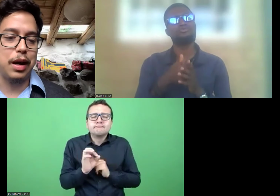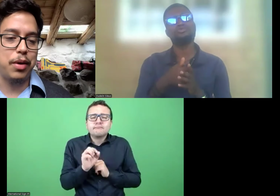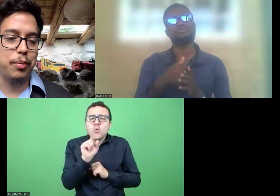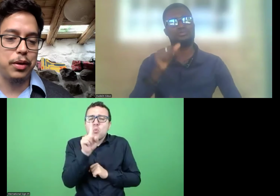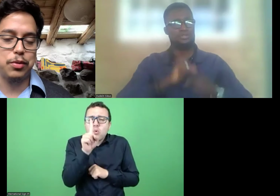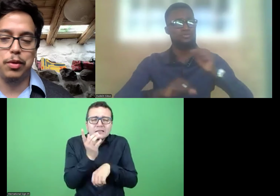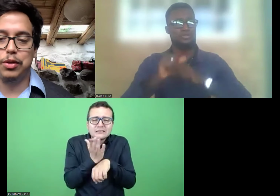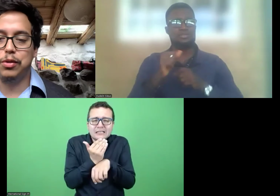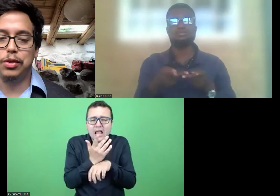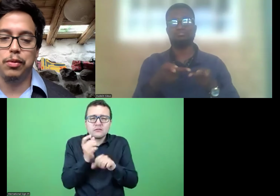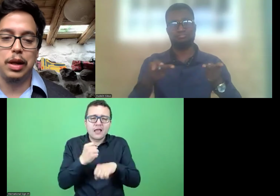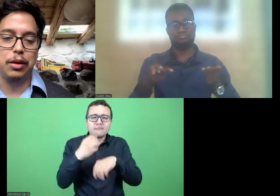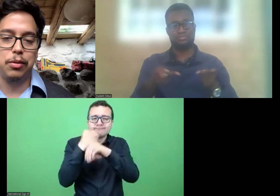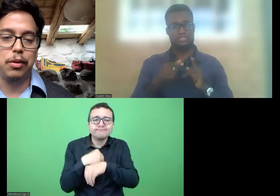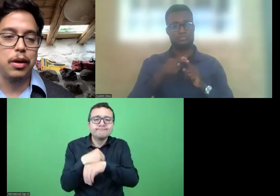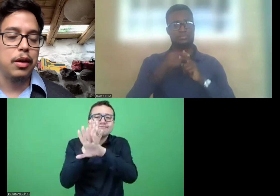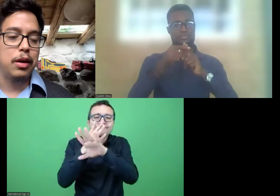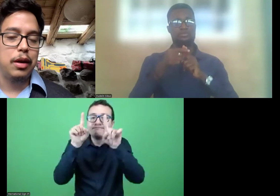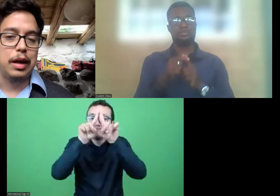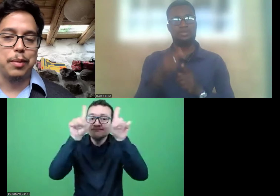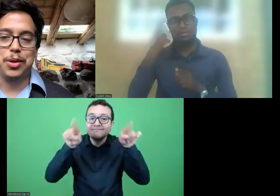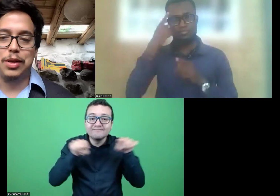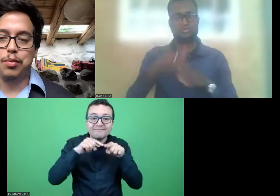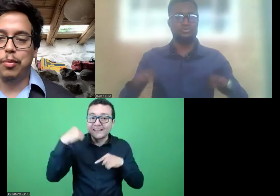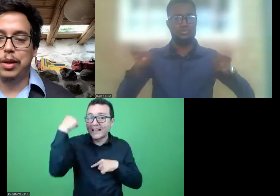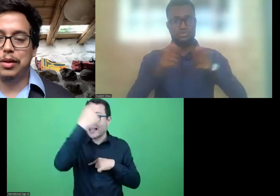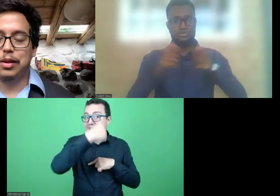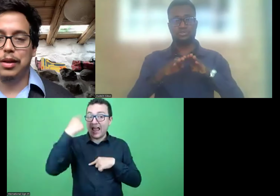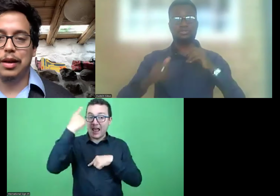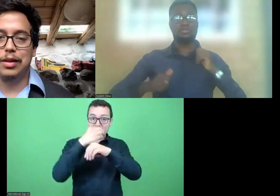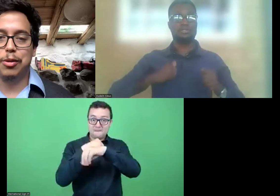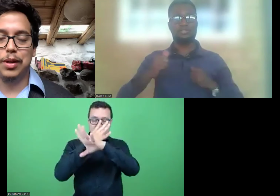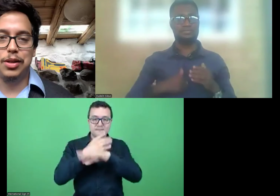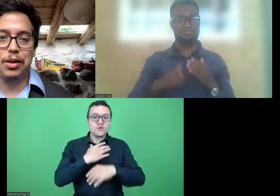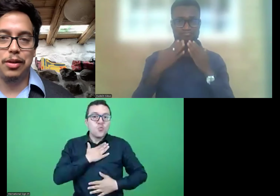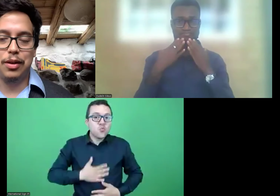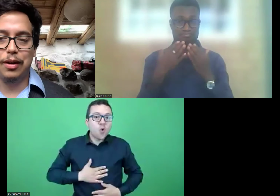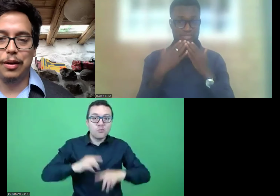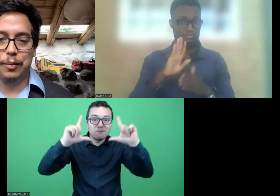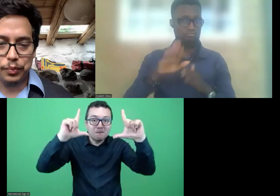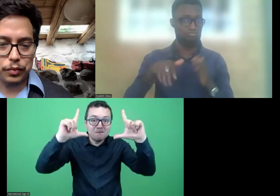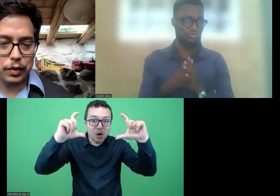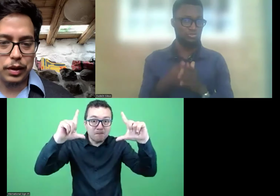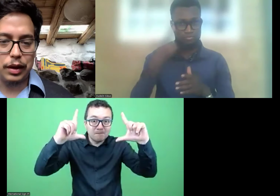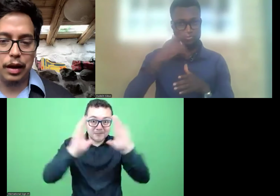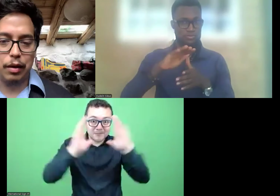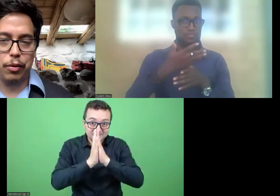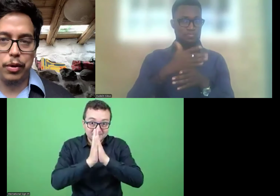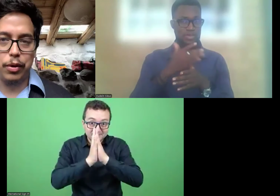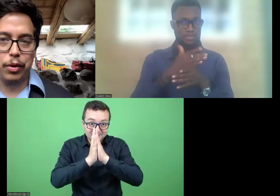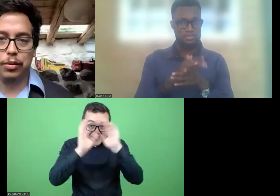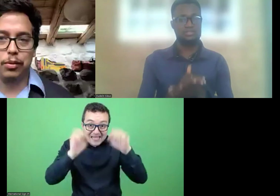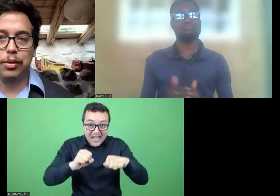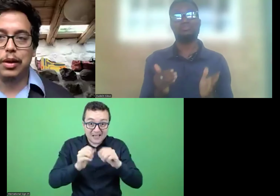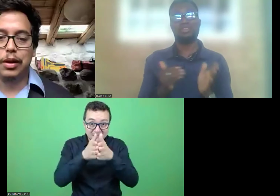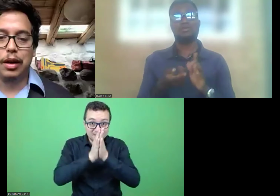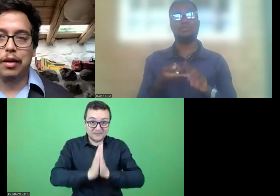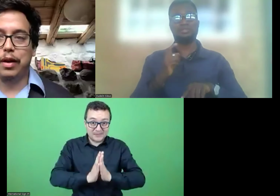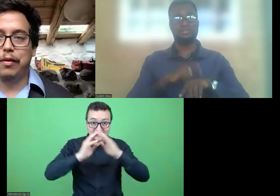your camera, because we just would like to capture this moment in a screenshot. We are going